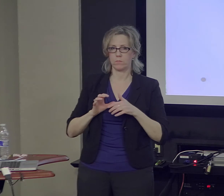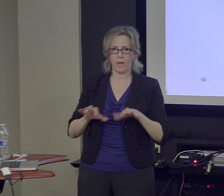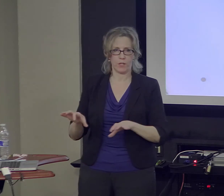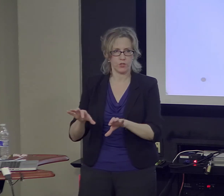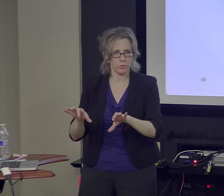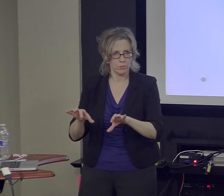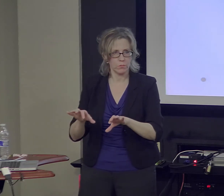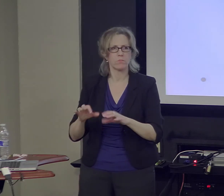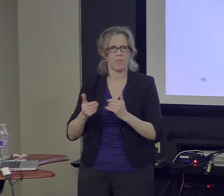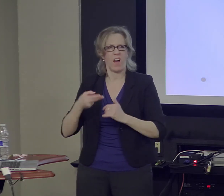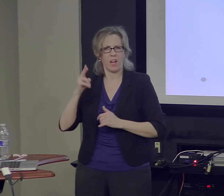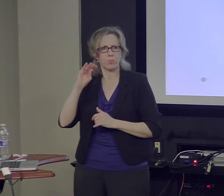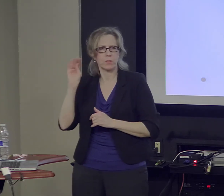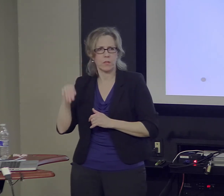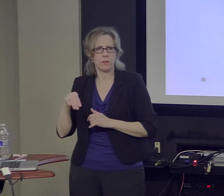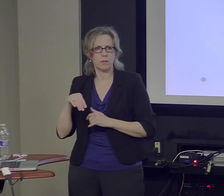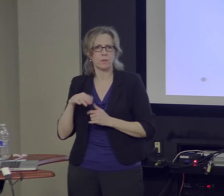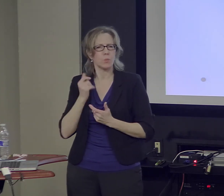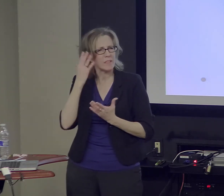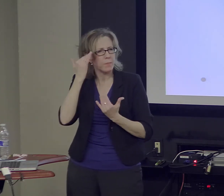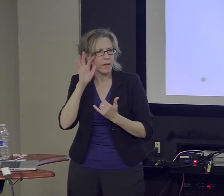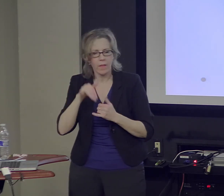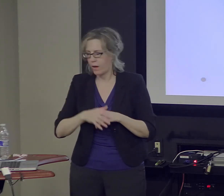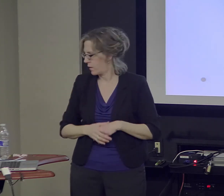and then gesture and constructed